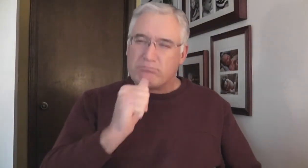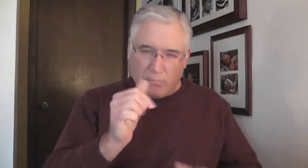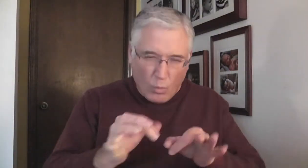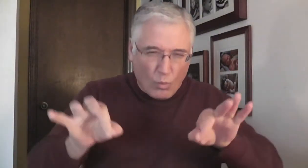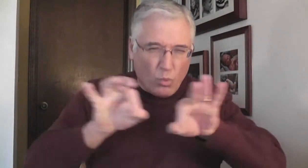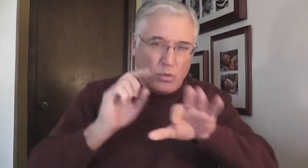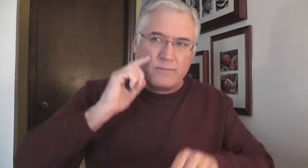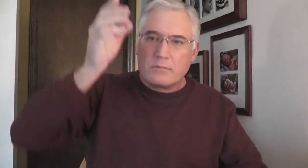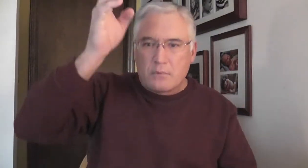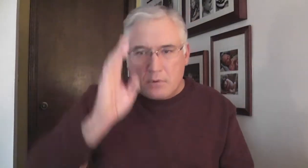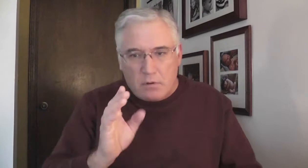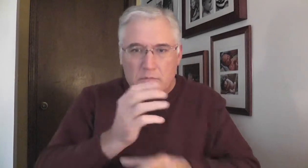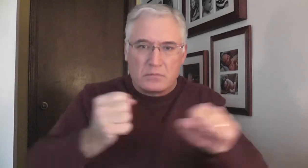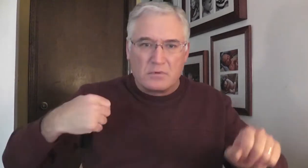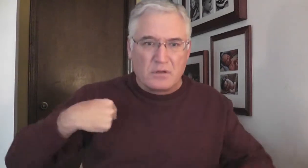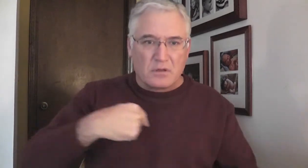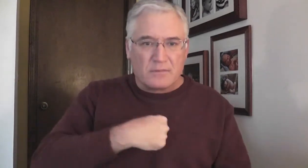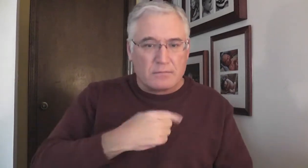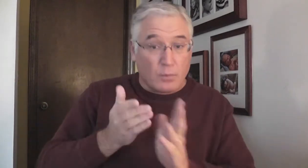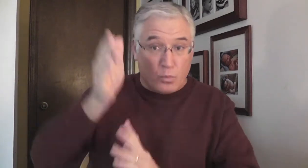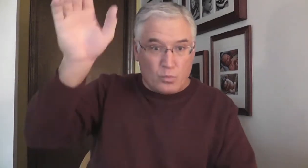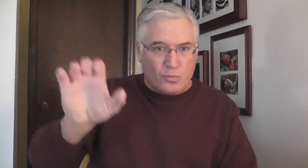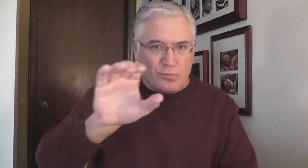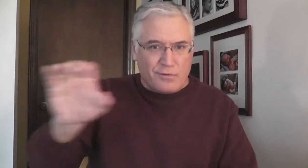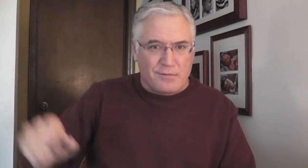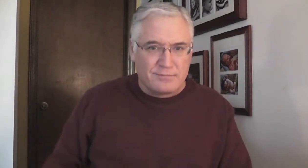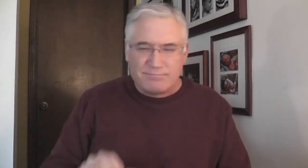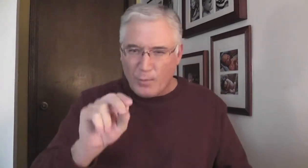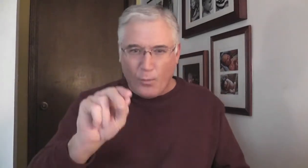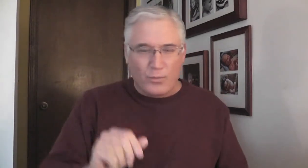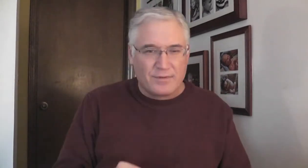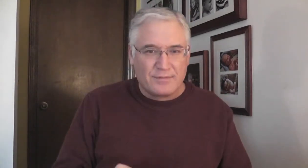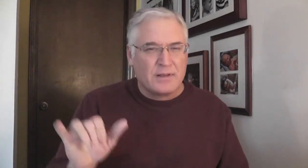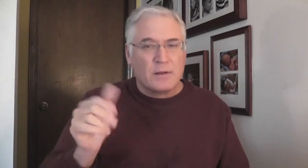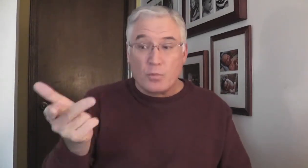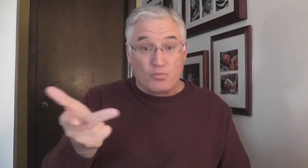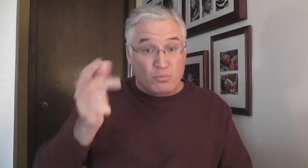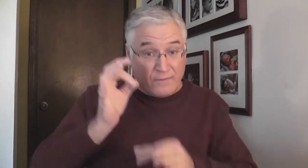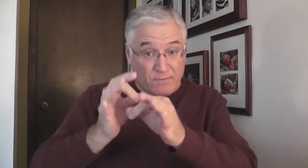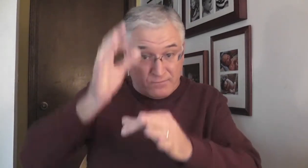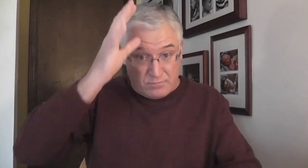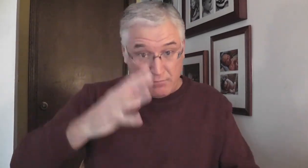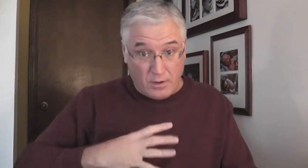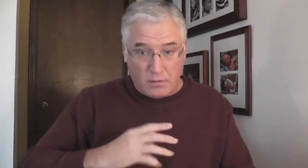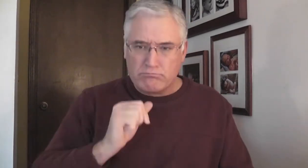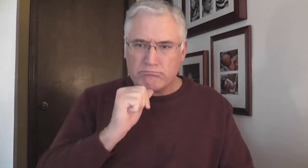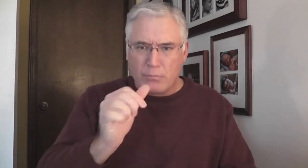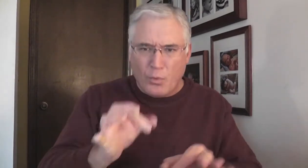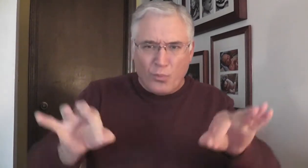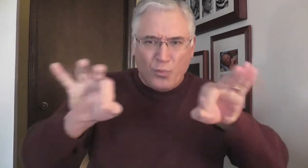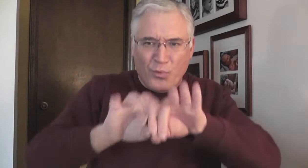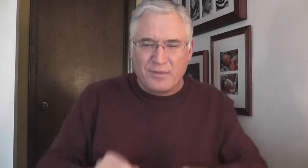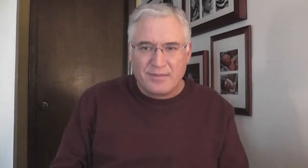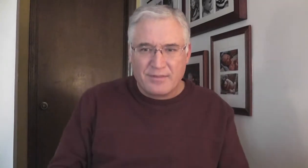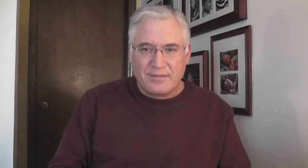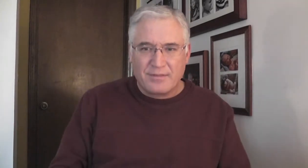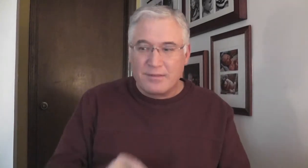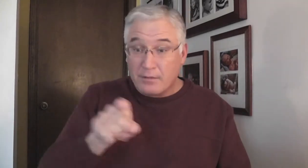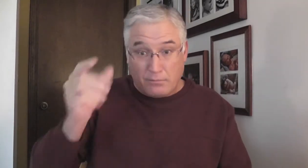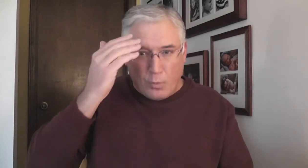You and me, we are not worthy for God to save us on the cross. We are not. Same as these three faithful men. They weren't